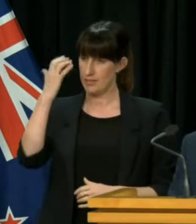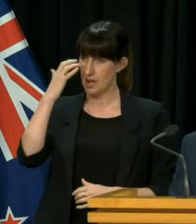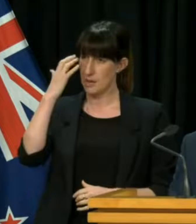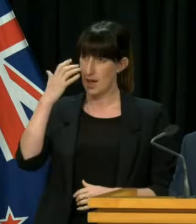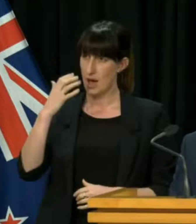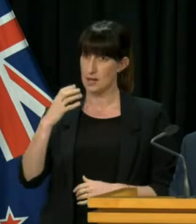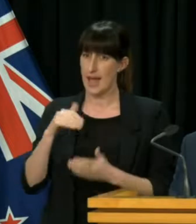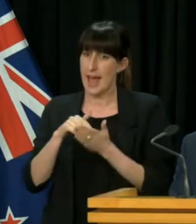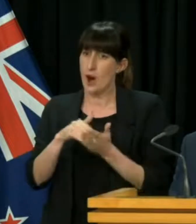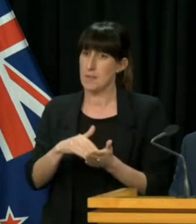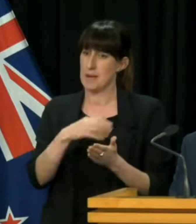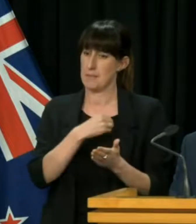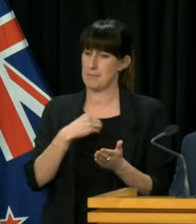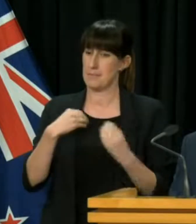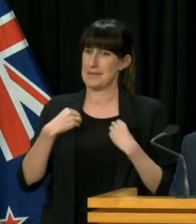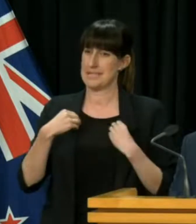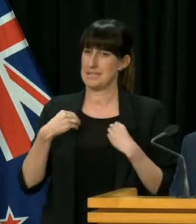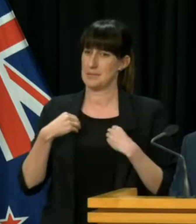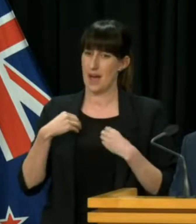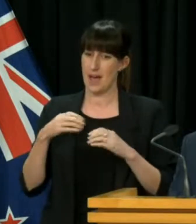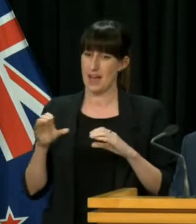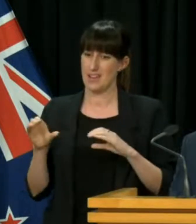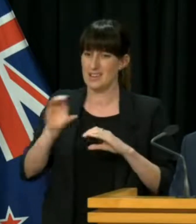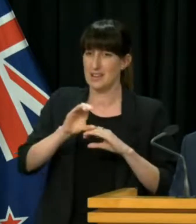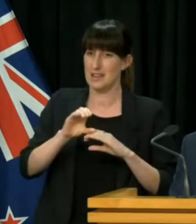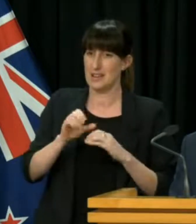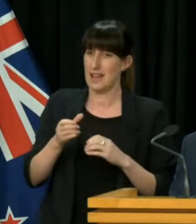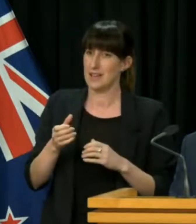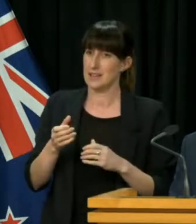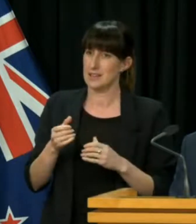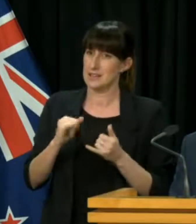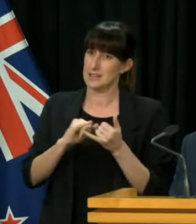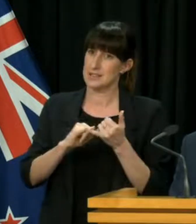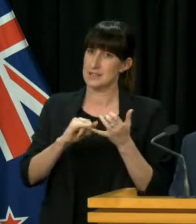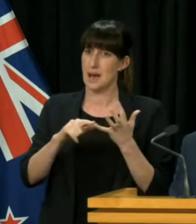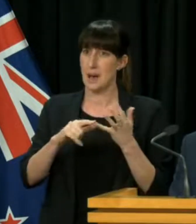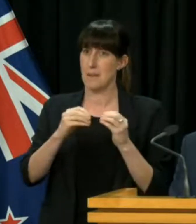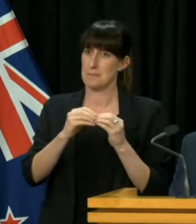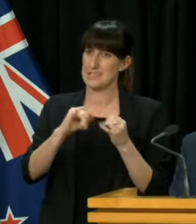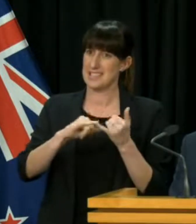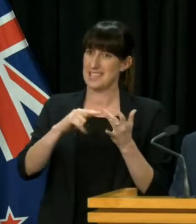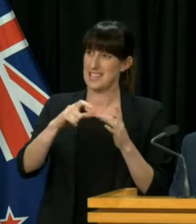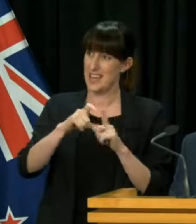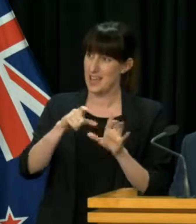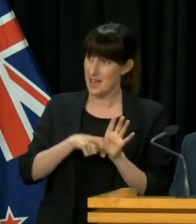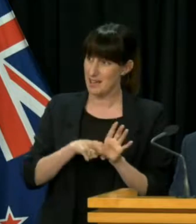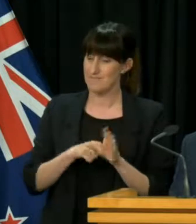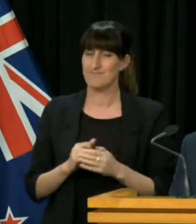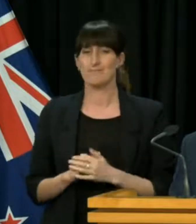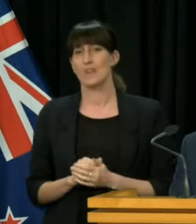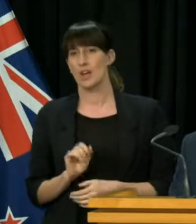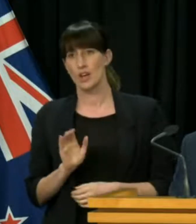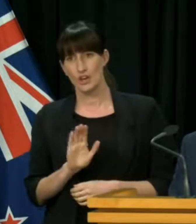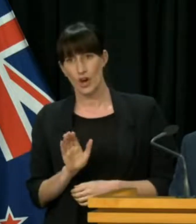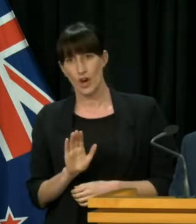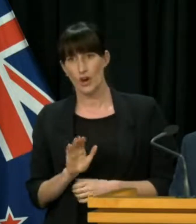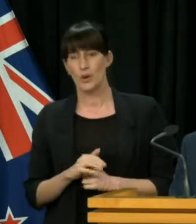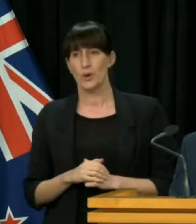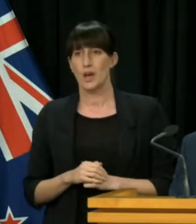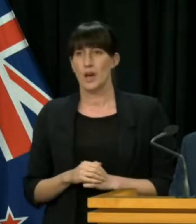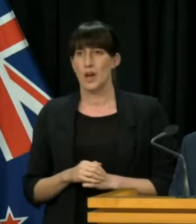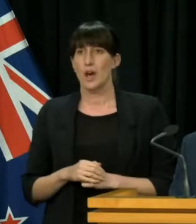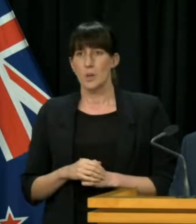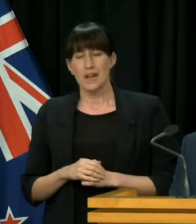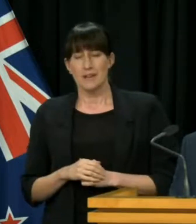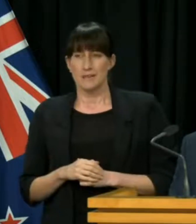transition? Look, no, and of course keeping in mind that we signalled the intent here and we have tried